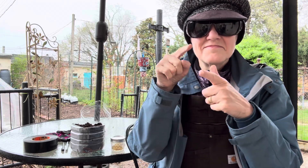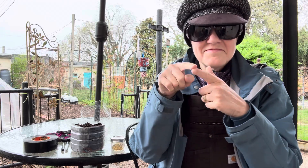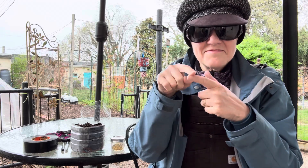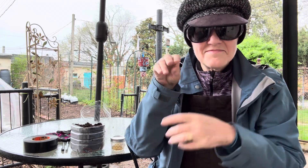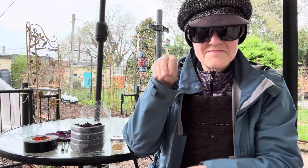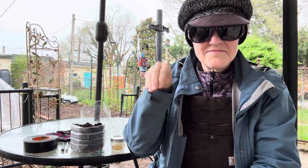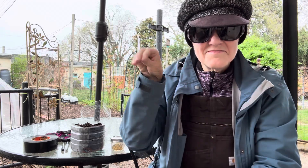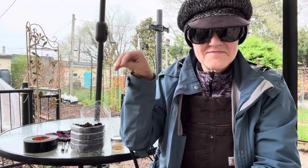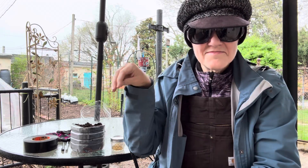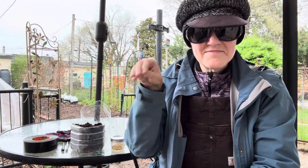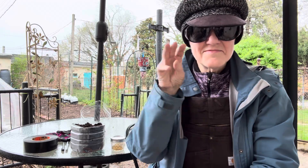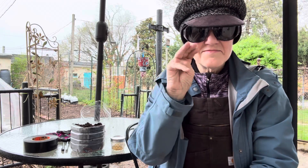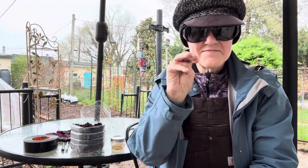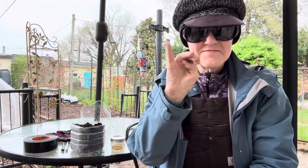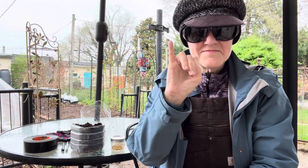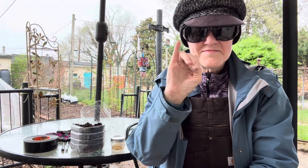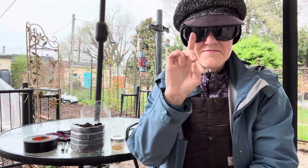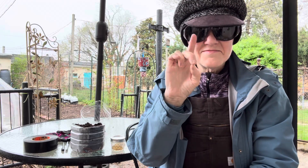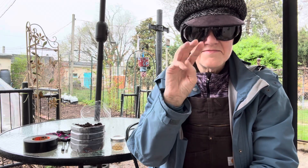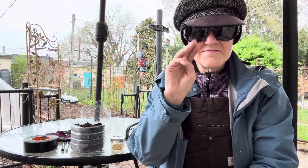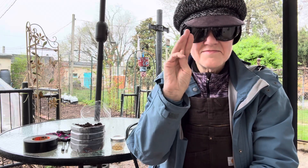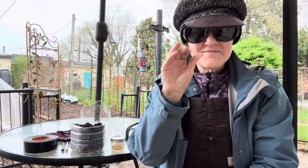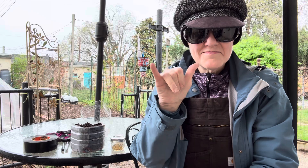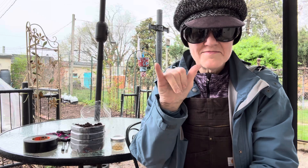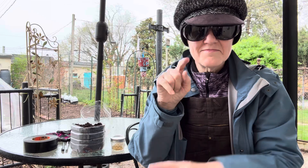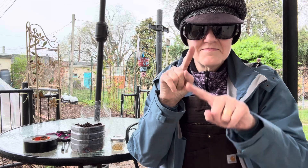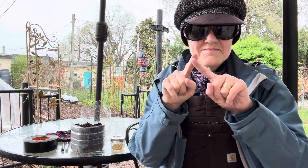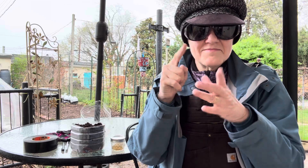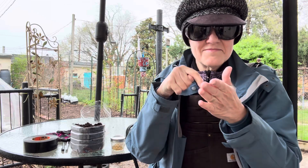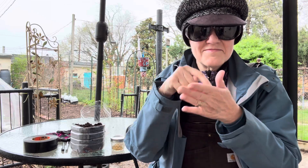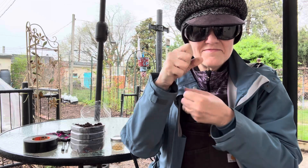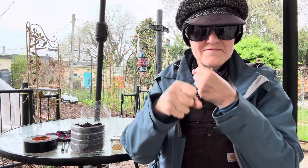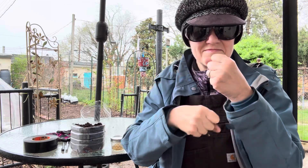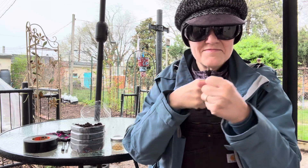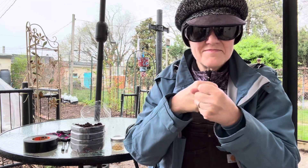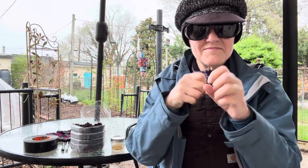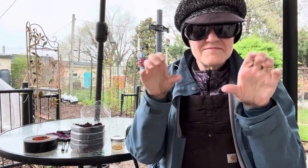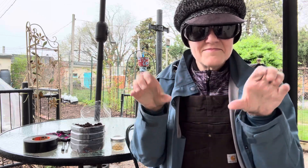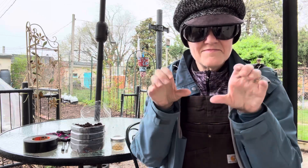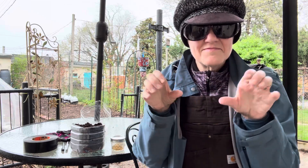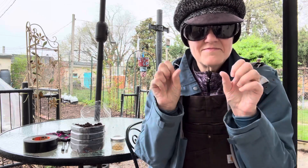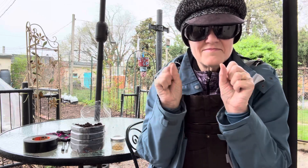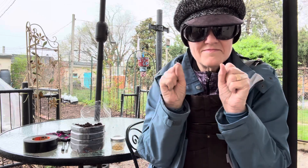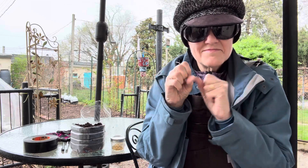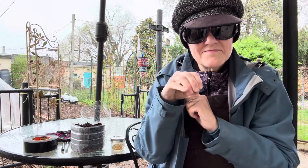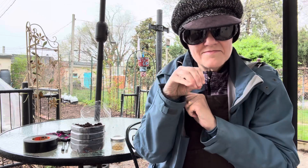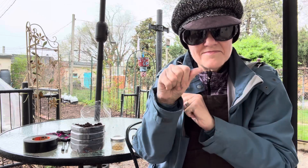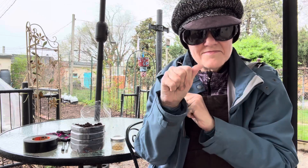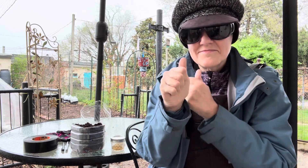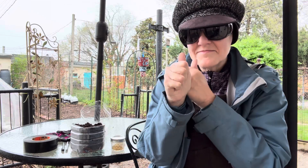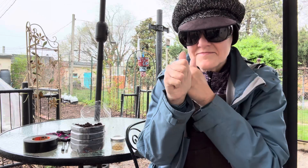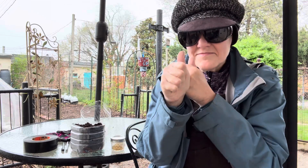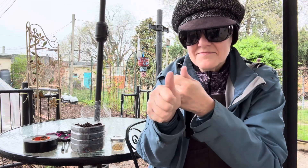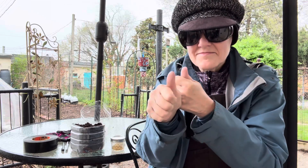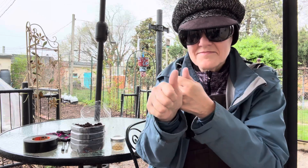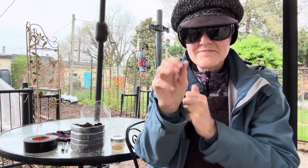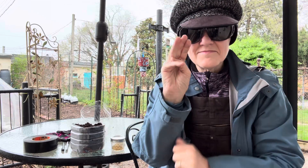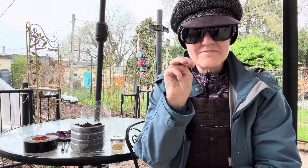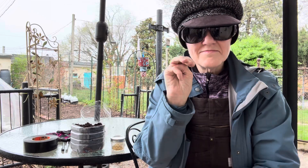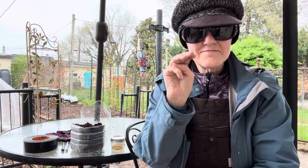garden mid-May. But this year I'm going to start them using winter sowing. And I'm